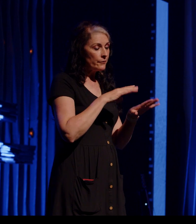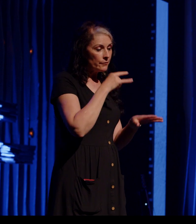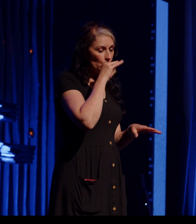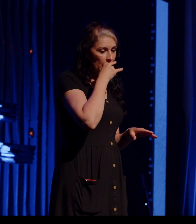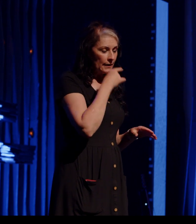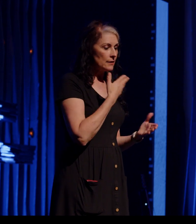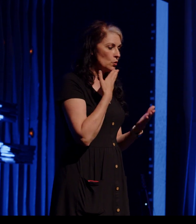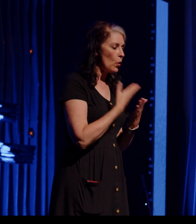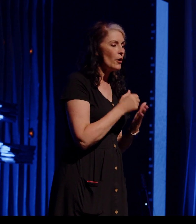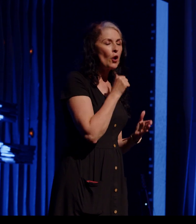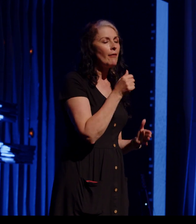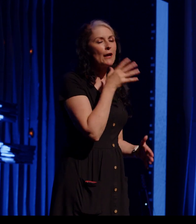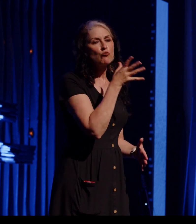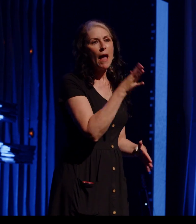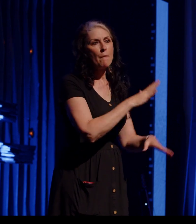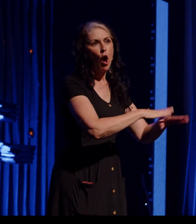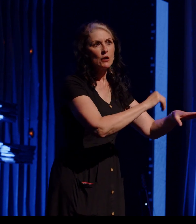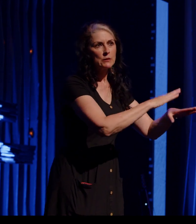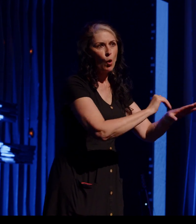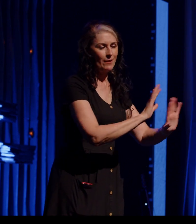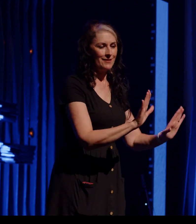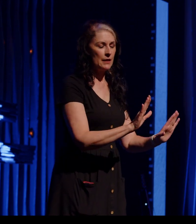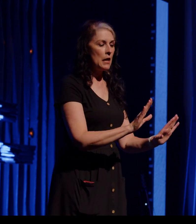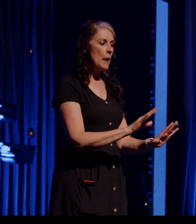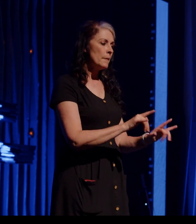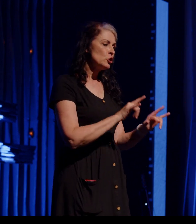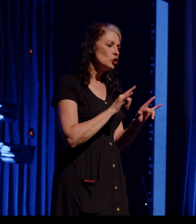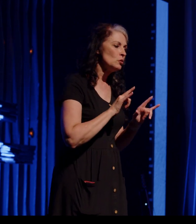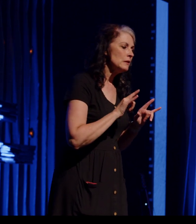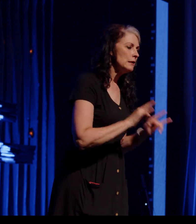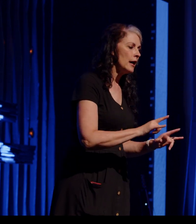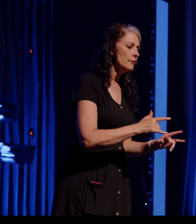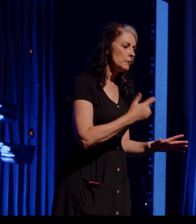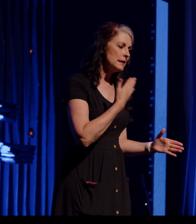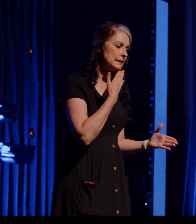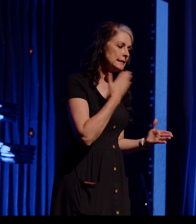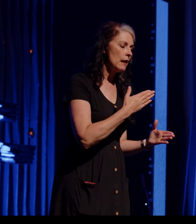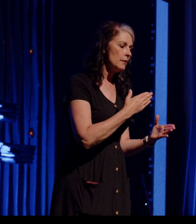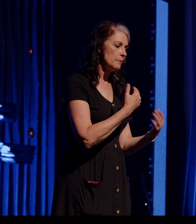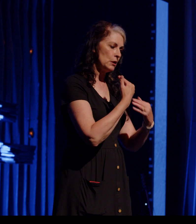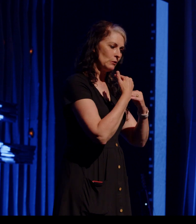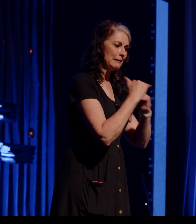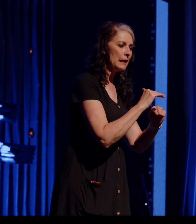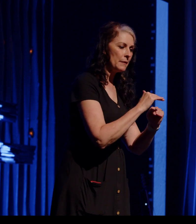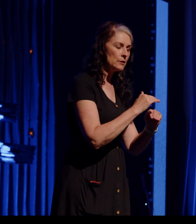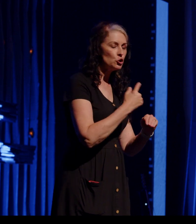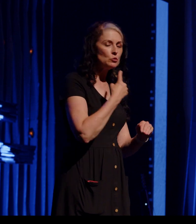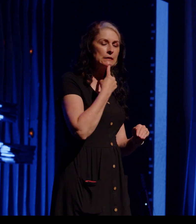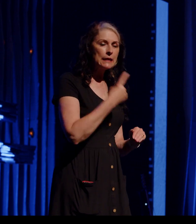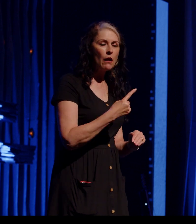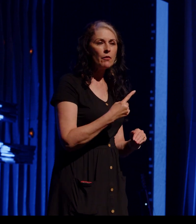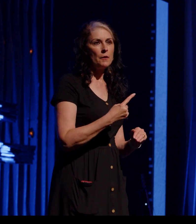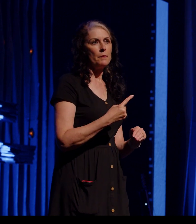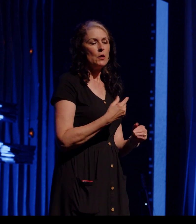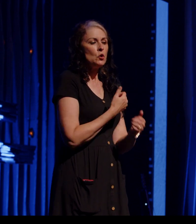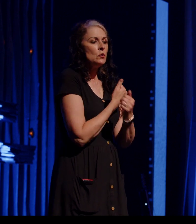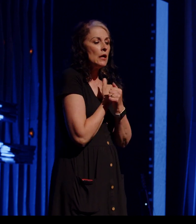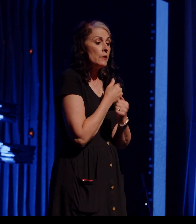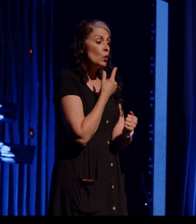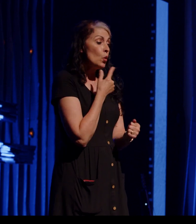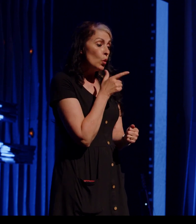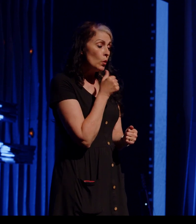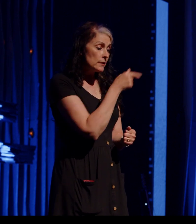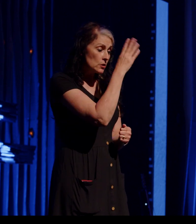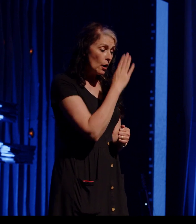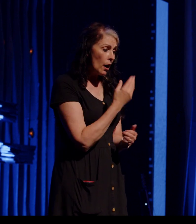grandma's, spoiling them rotten. It means loving them and telling them where the boundaries are. It means loving them and telling them who God is. It